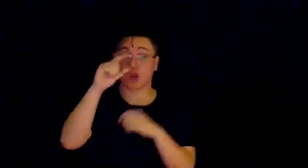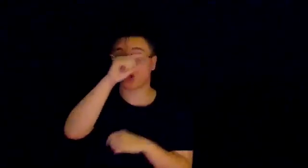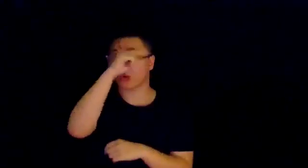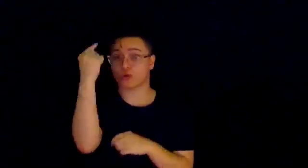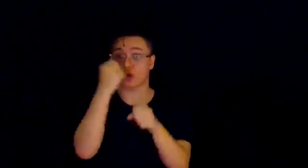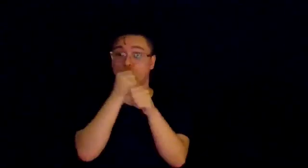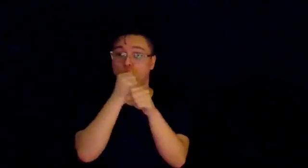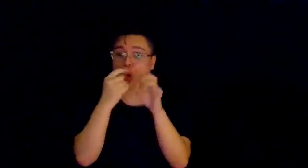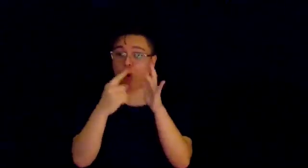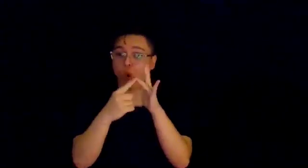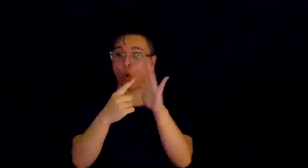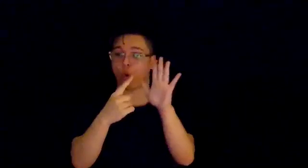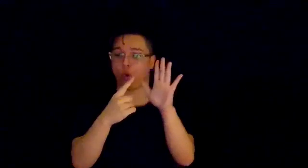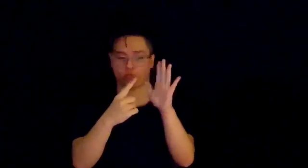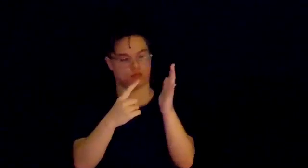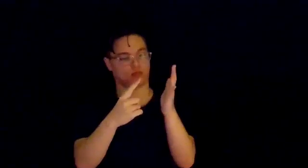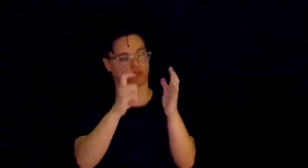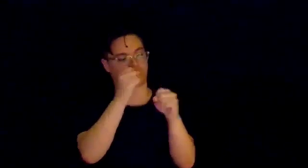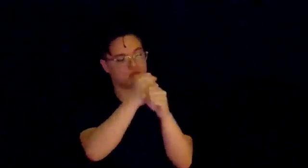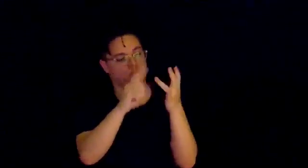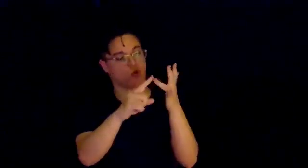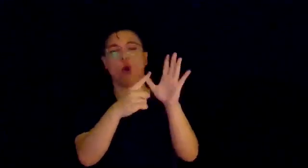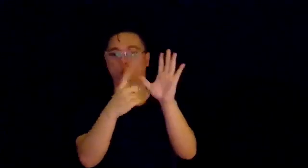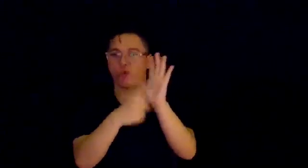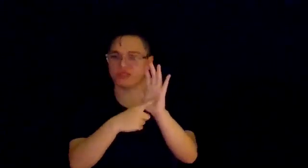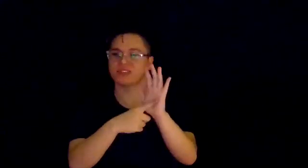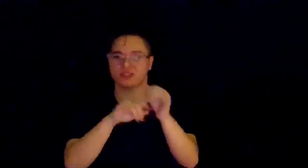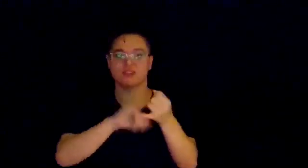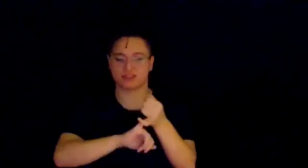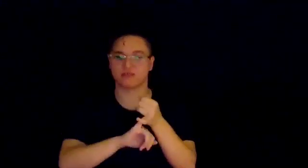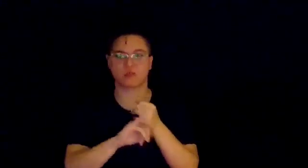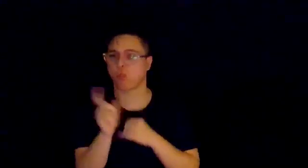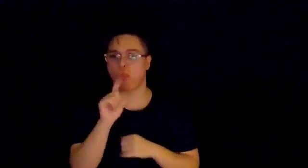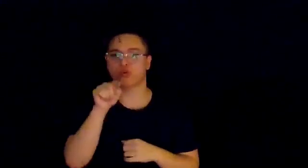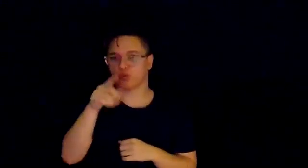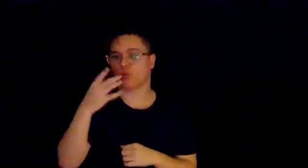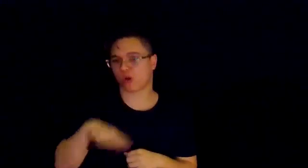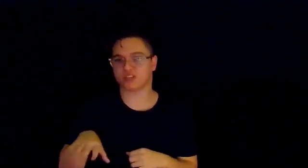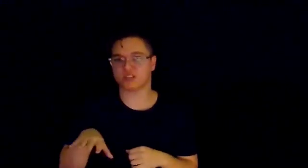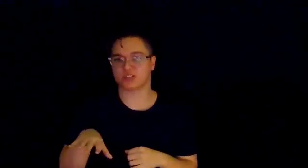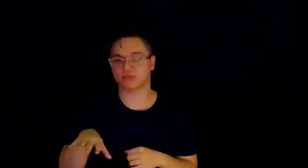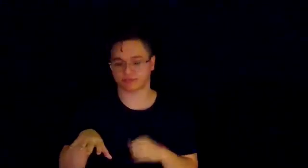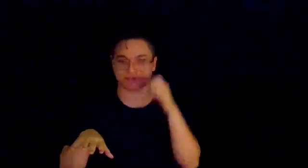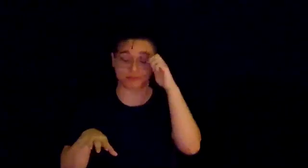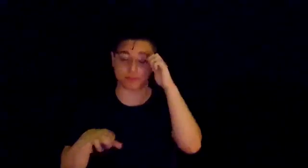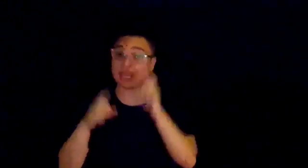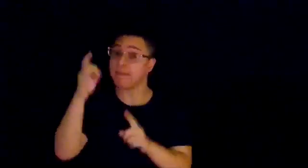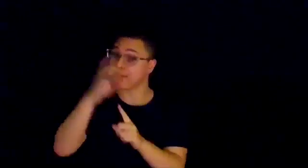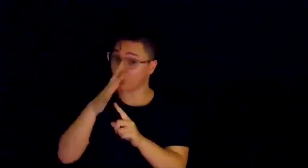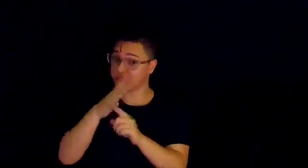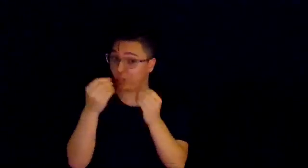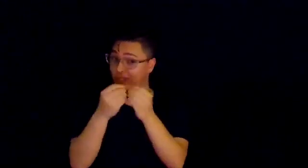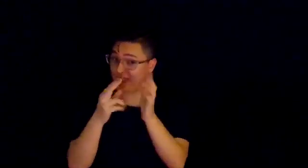to know what supports you need, what your goals are and what your goals. There we go. What are your goals and what